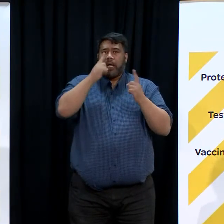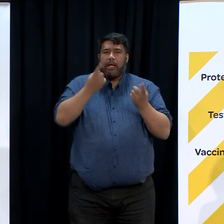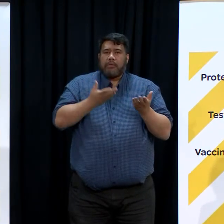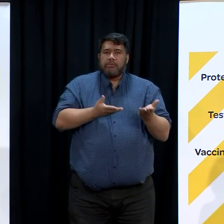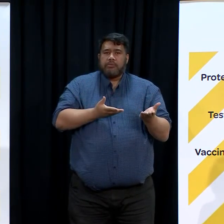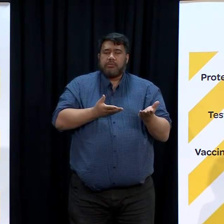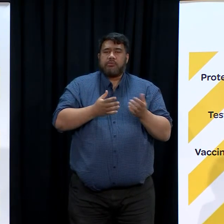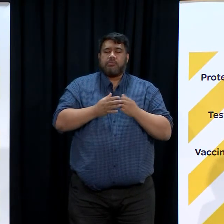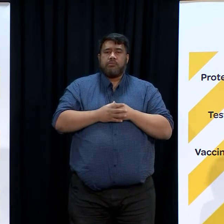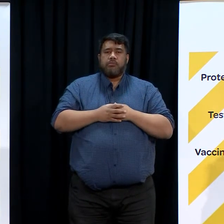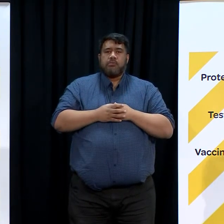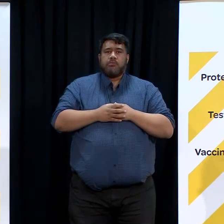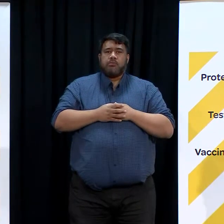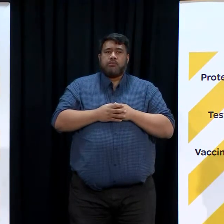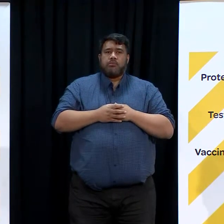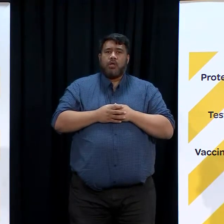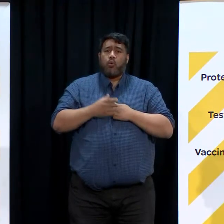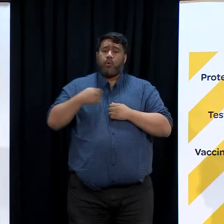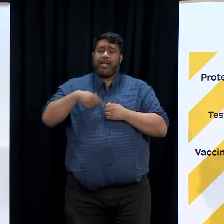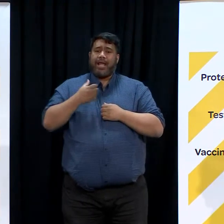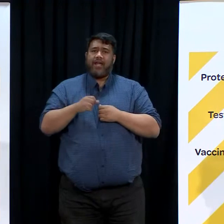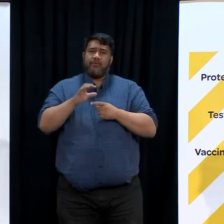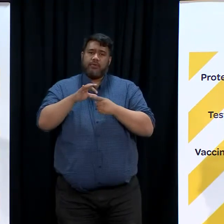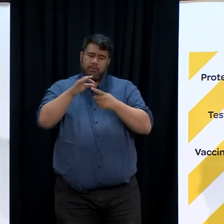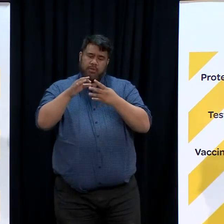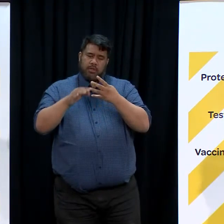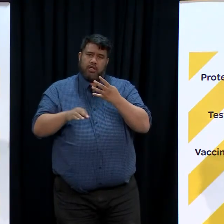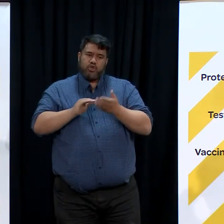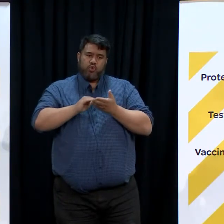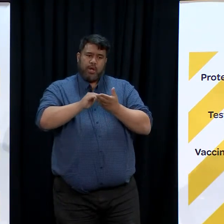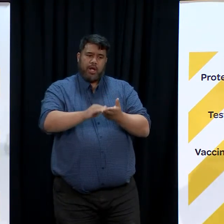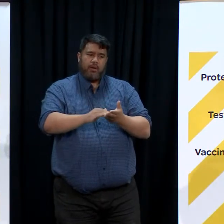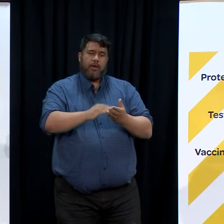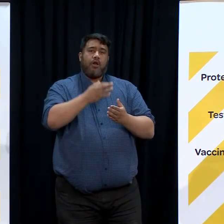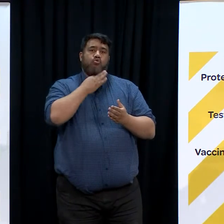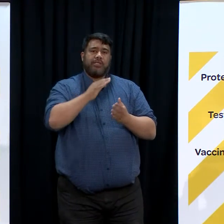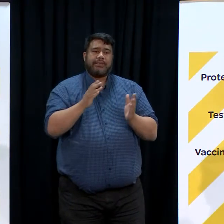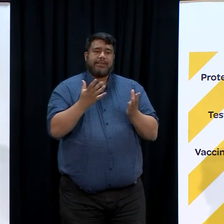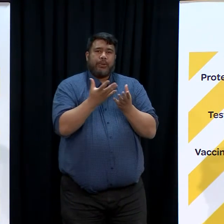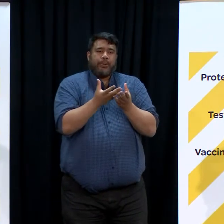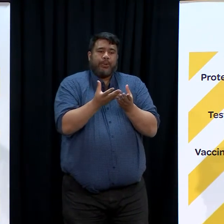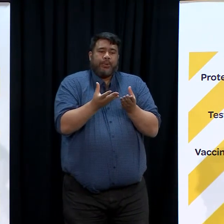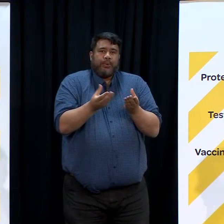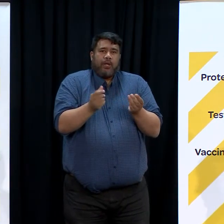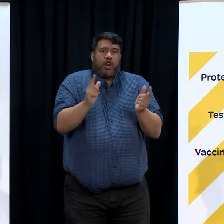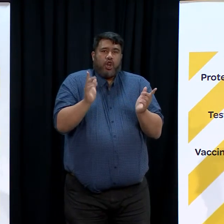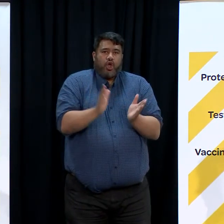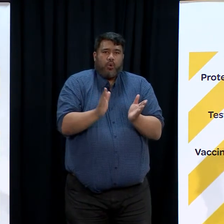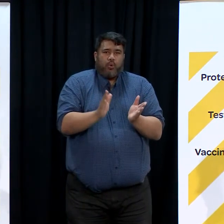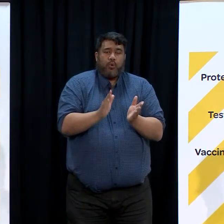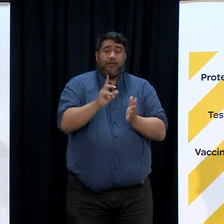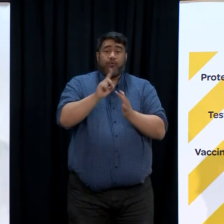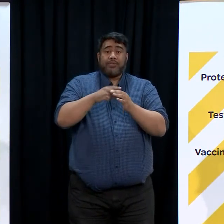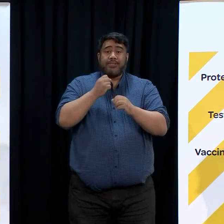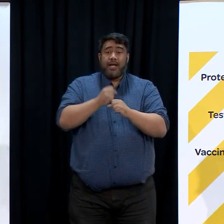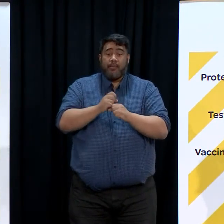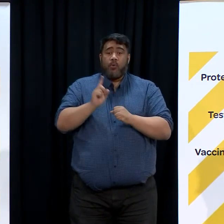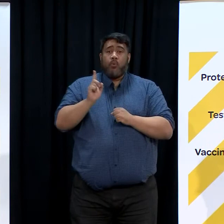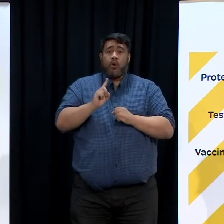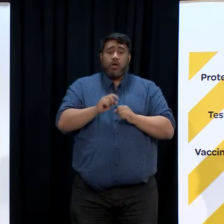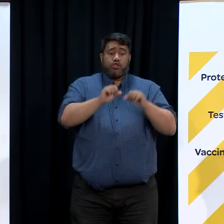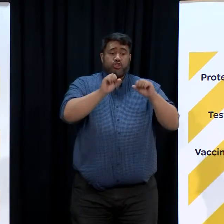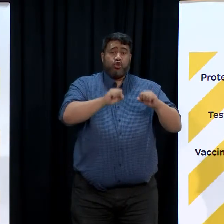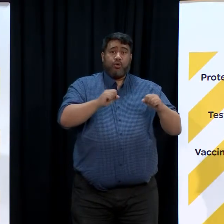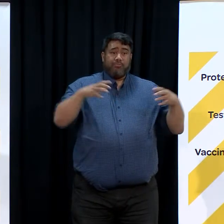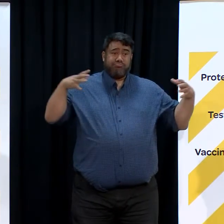moment. But there are some mitigations that can be put in place to help keep risks as low as possible. So we can consider things like rostered attendance